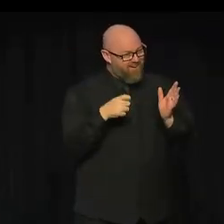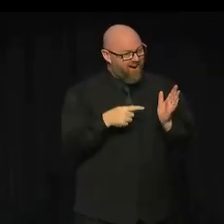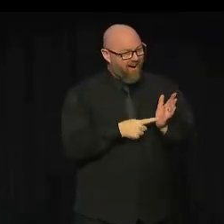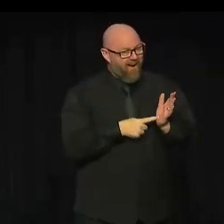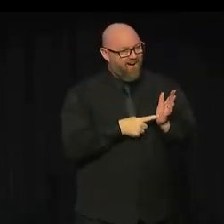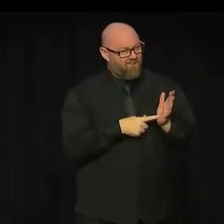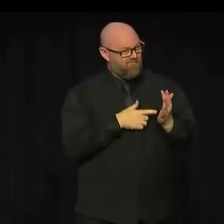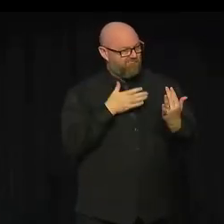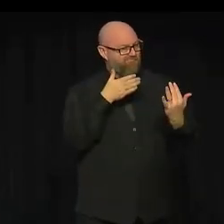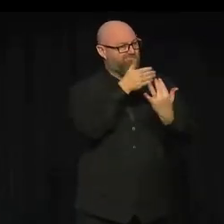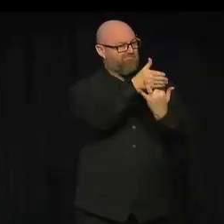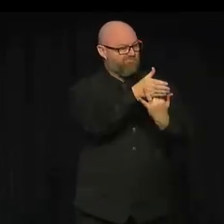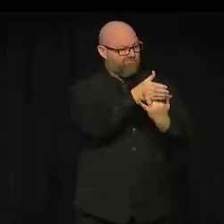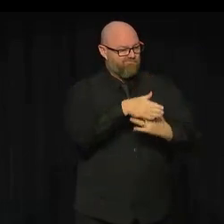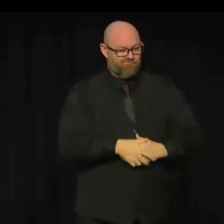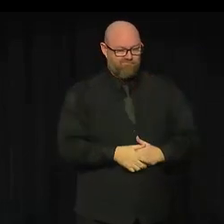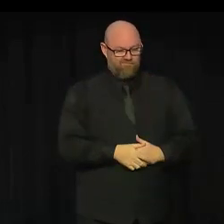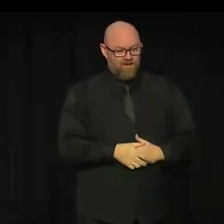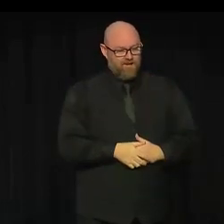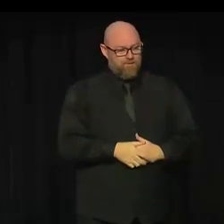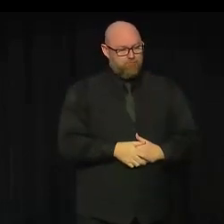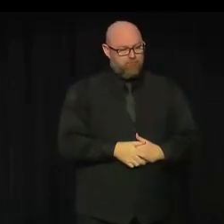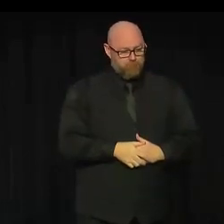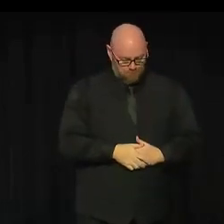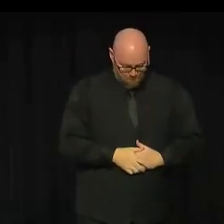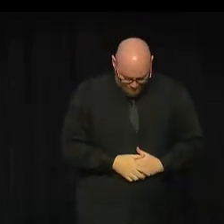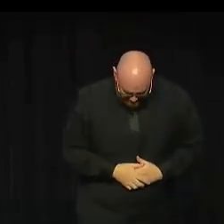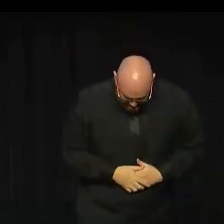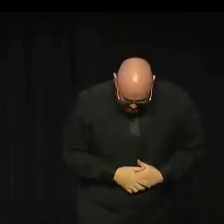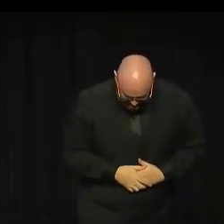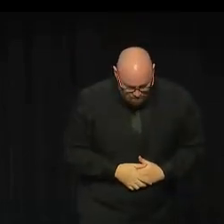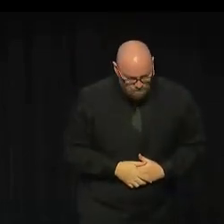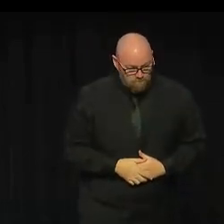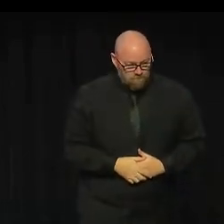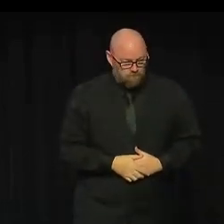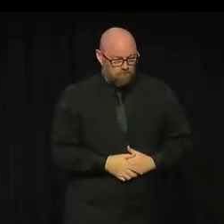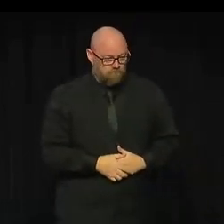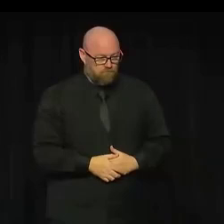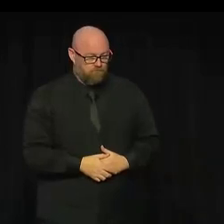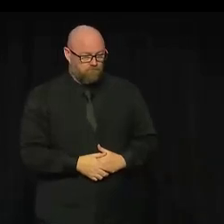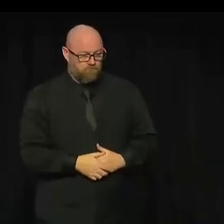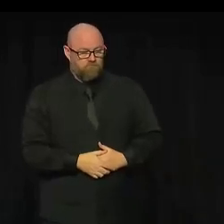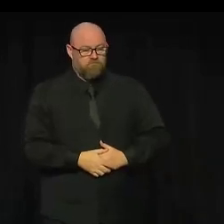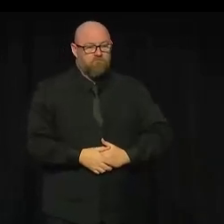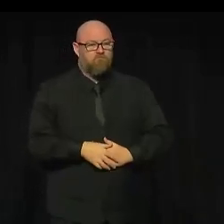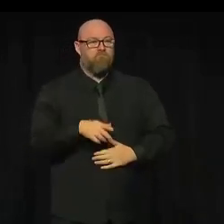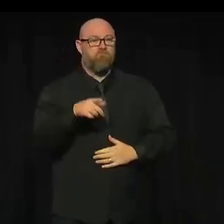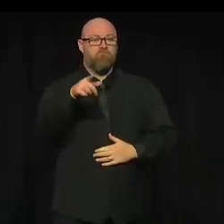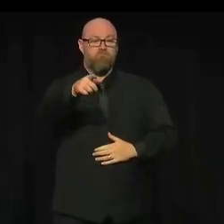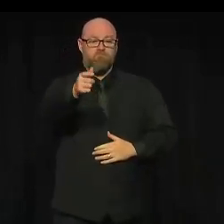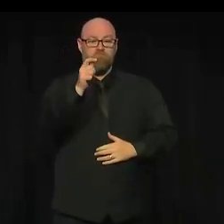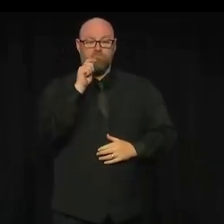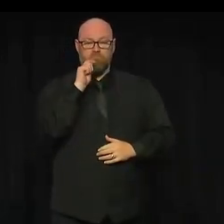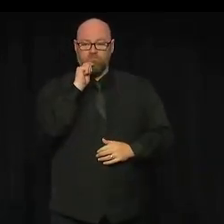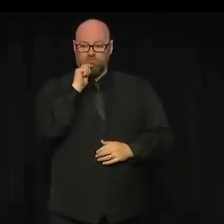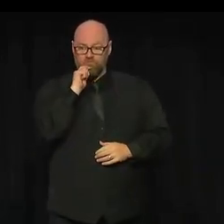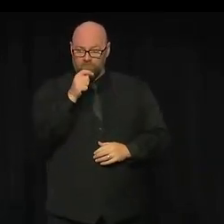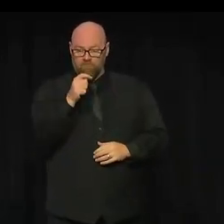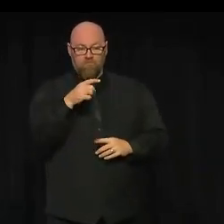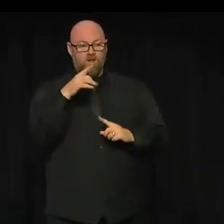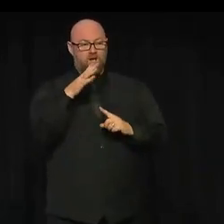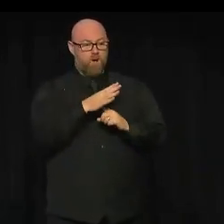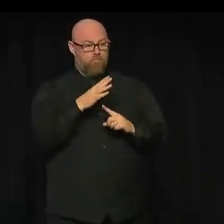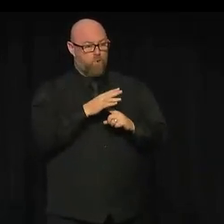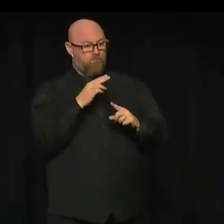Section 87 of the Extradition Act requires judges to consider whether extradition would be compatible with the rights protected under the Human Rights Act, which includes,